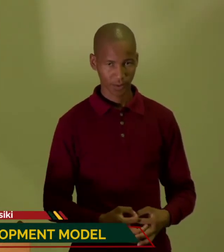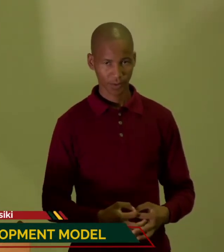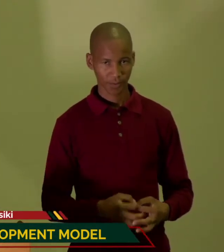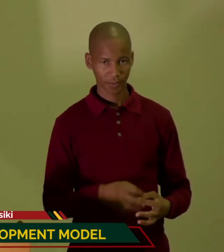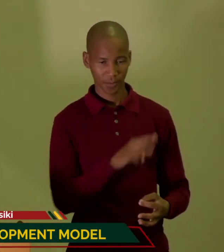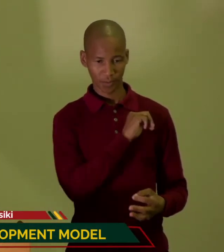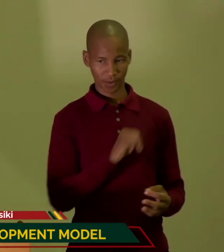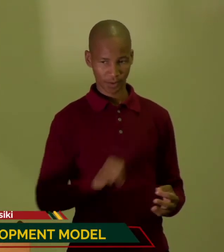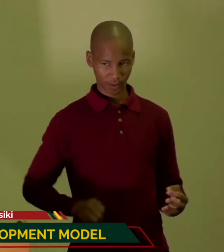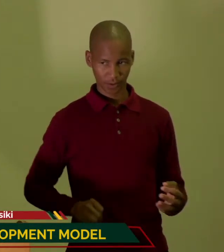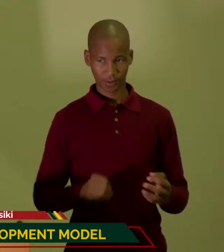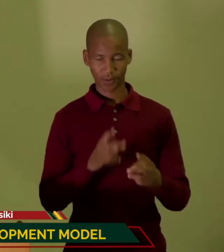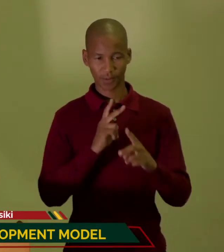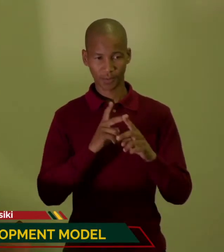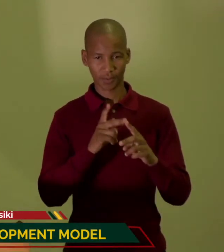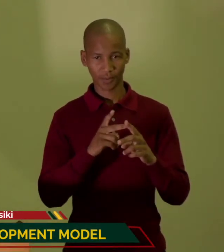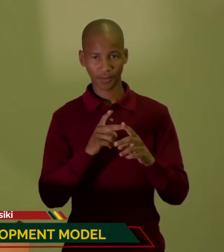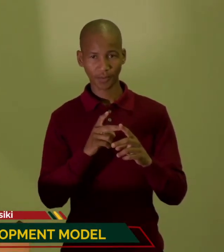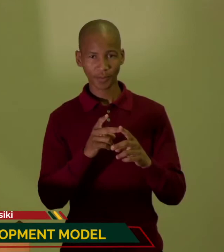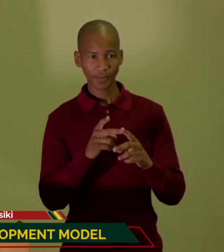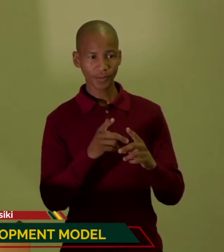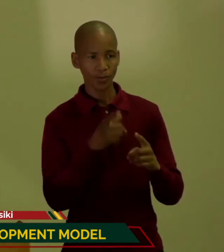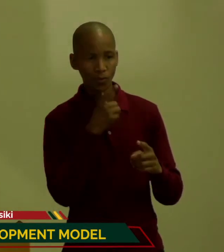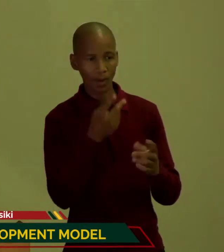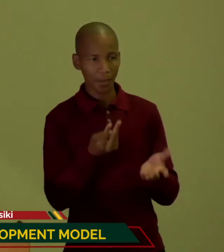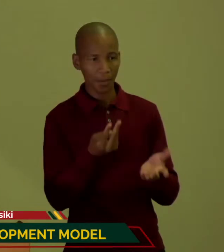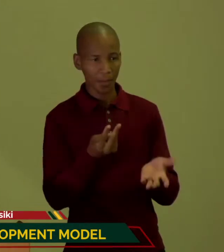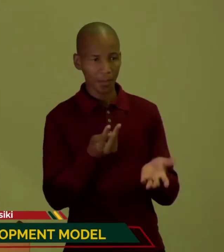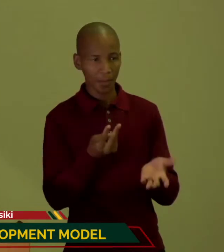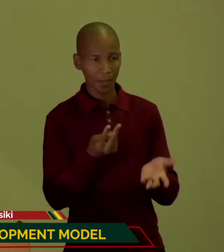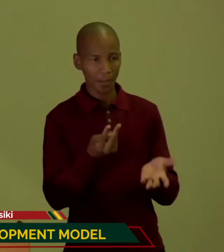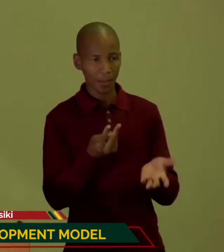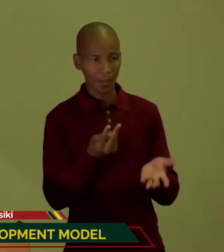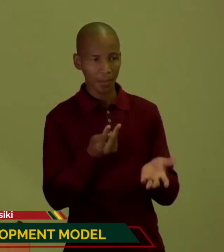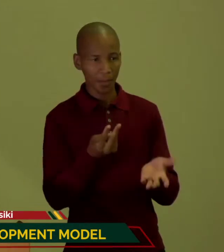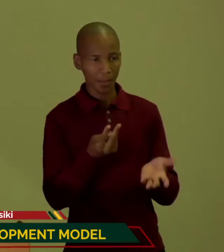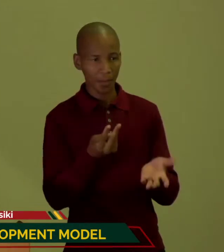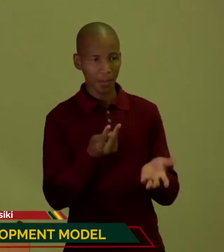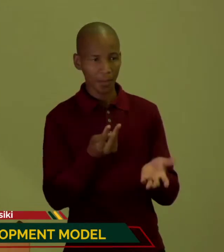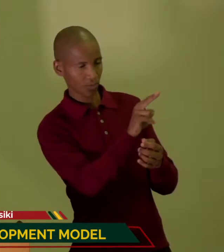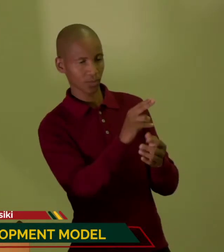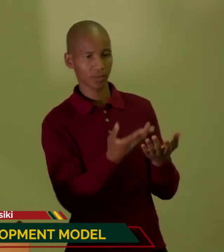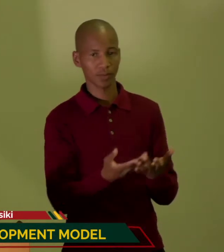intoba kuba I just acknowledged them